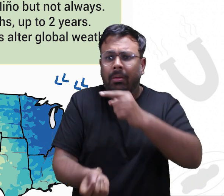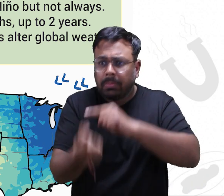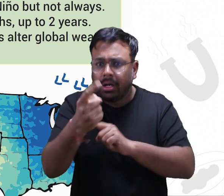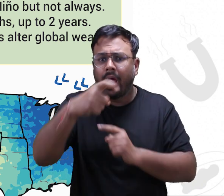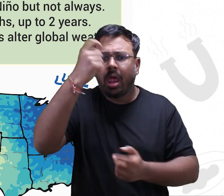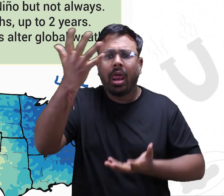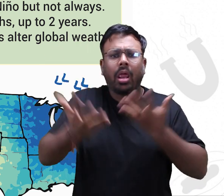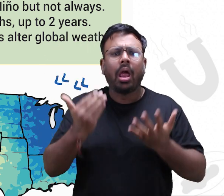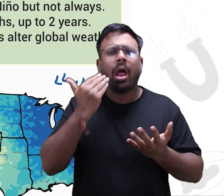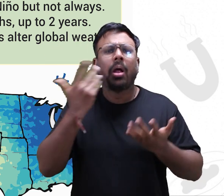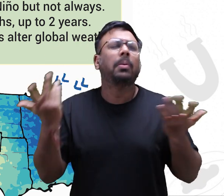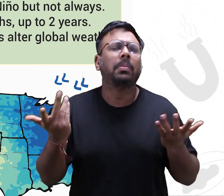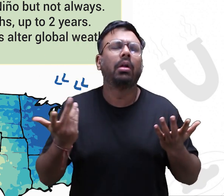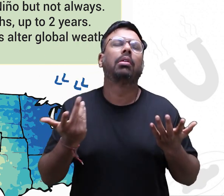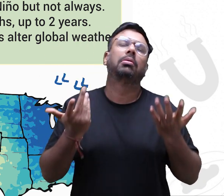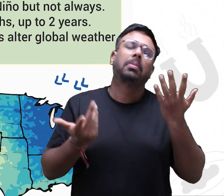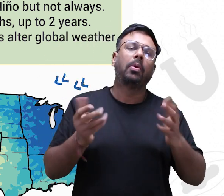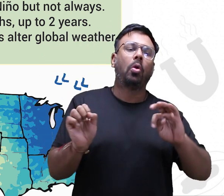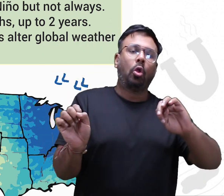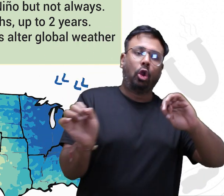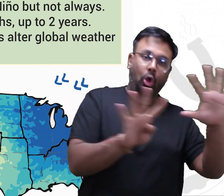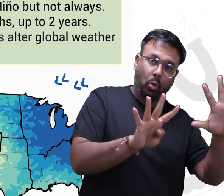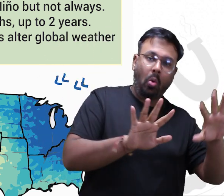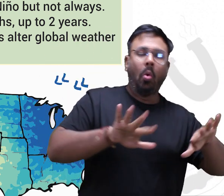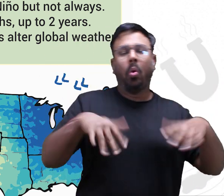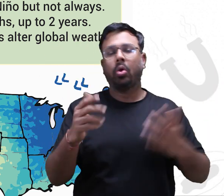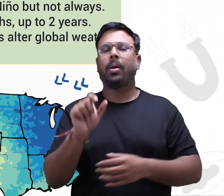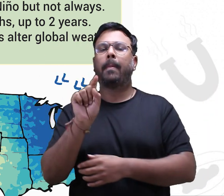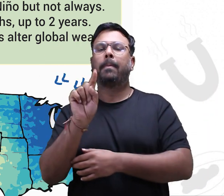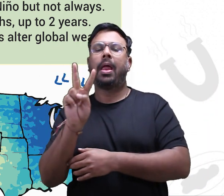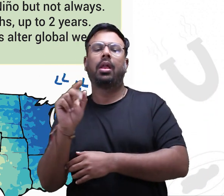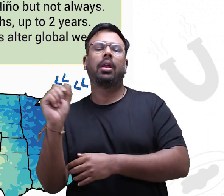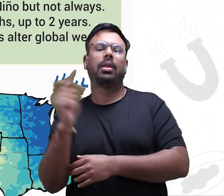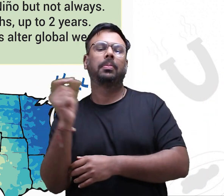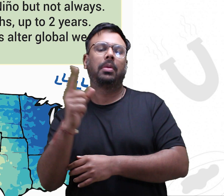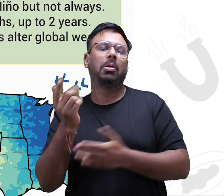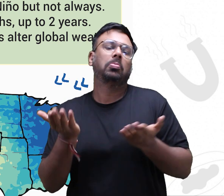Durations typically 9 to 12 months